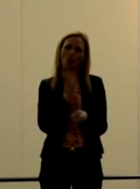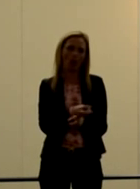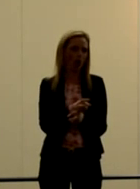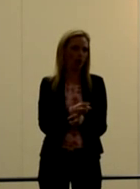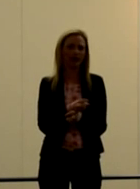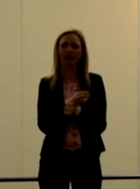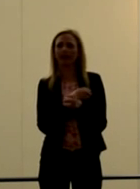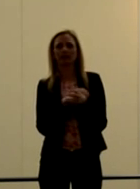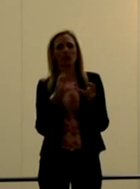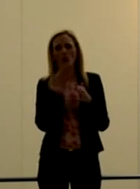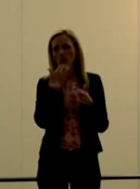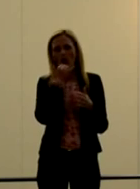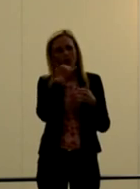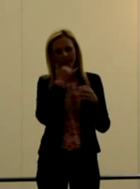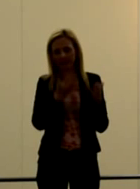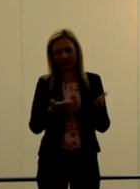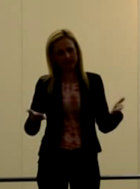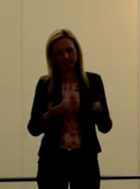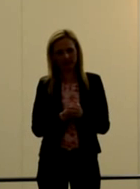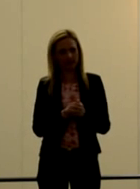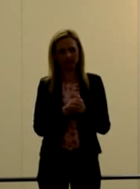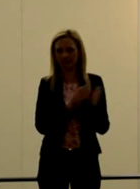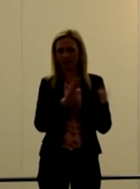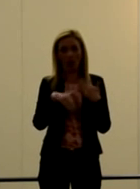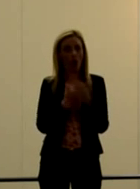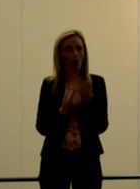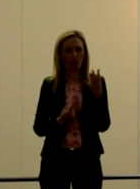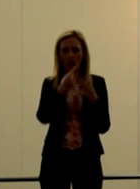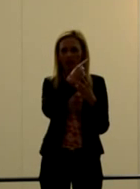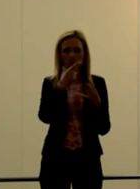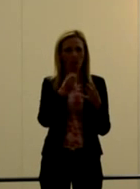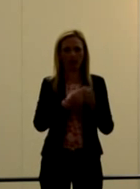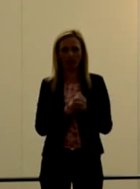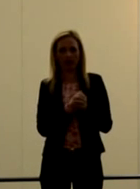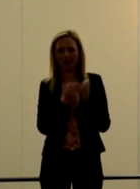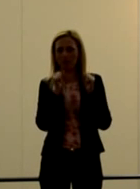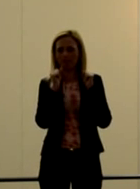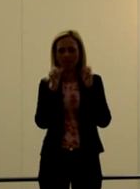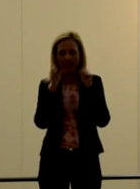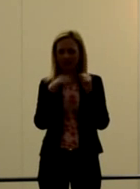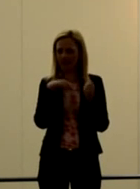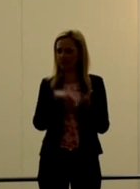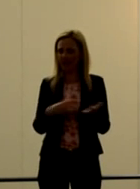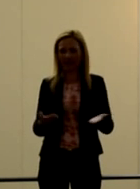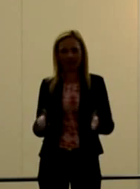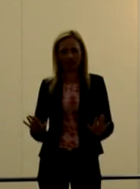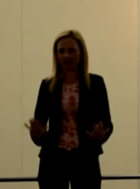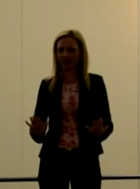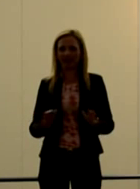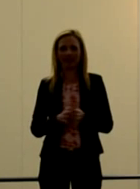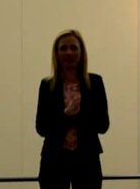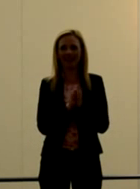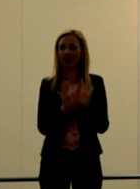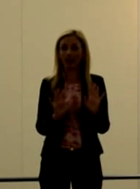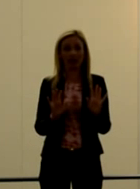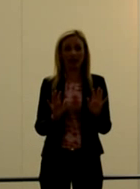much, playing too hard, did the wrong things all the way through high school. I'm amazed I'm even